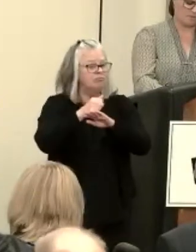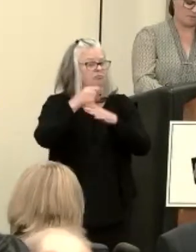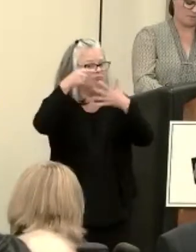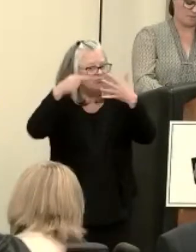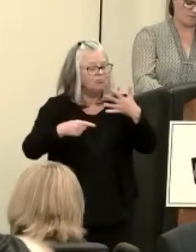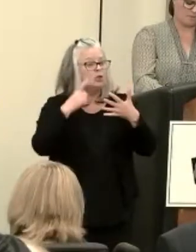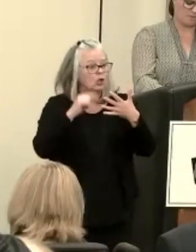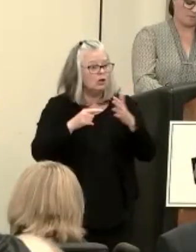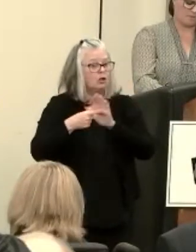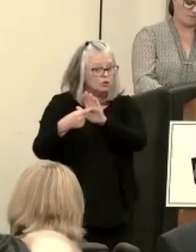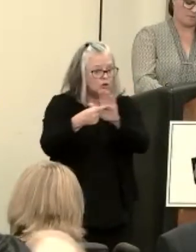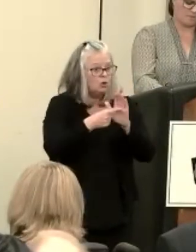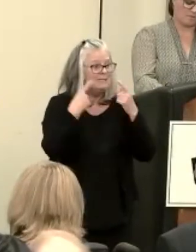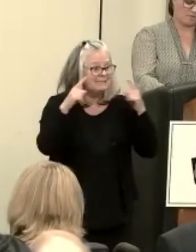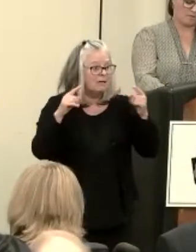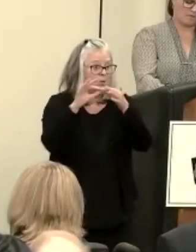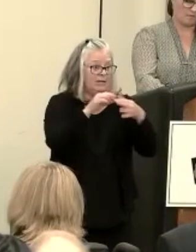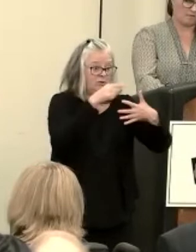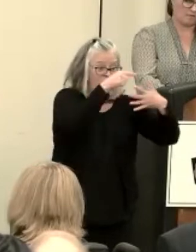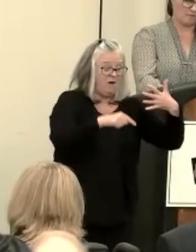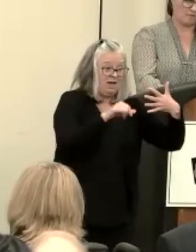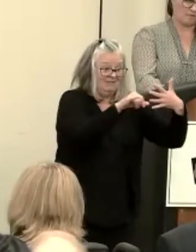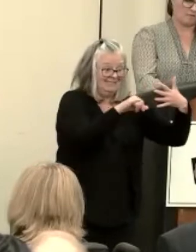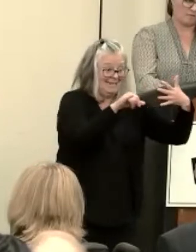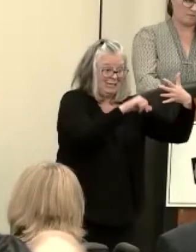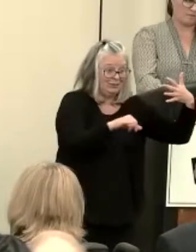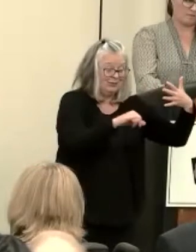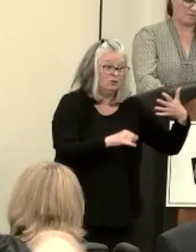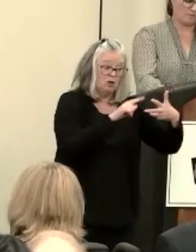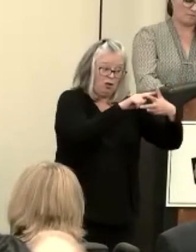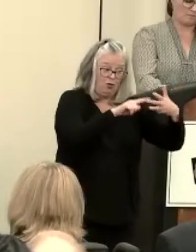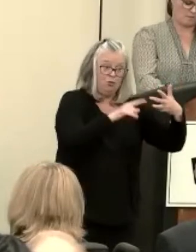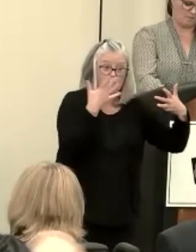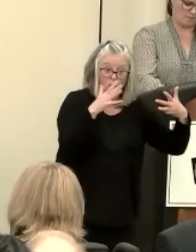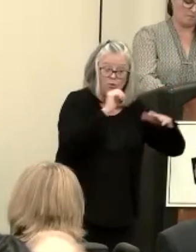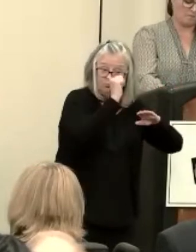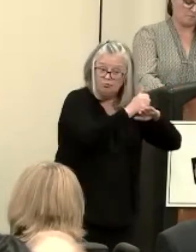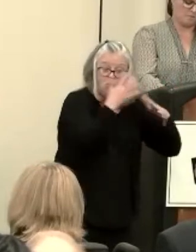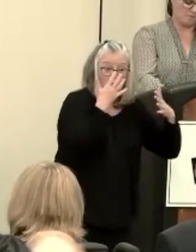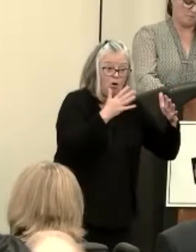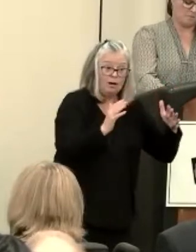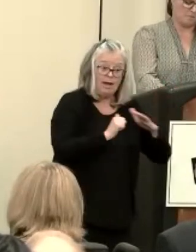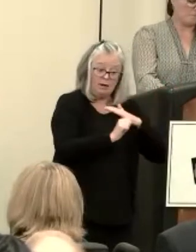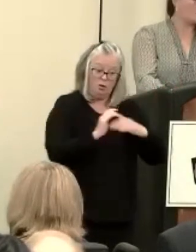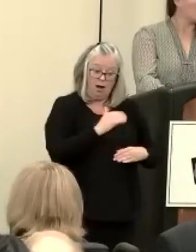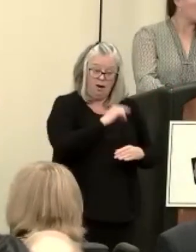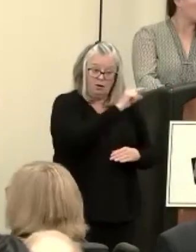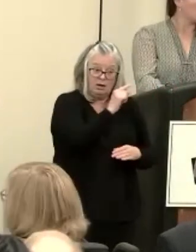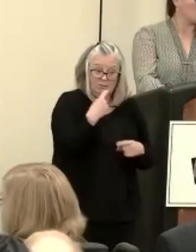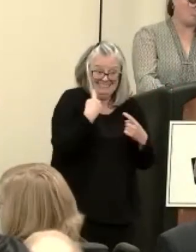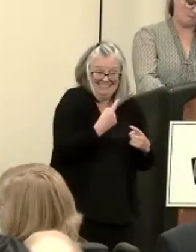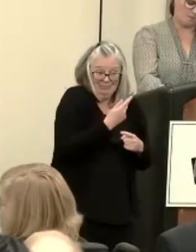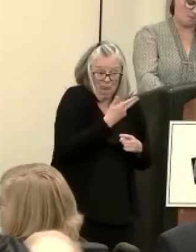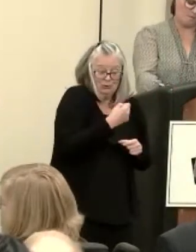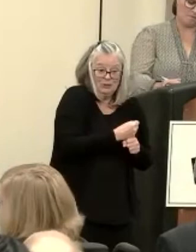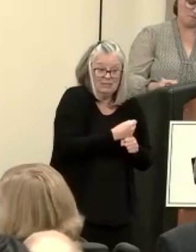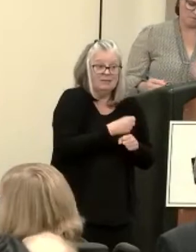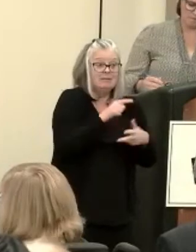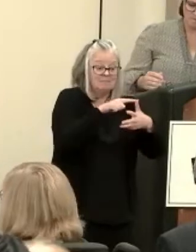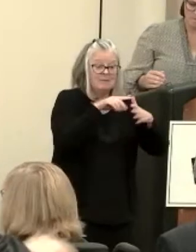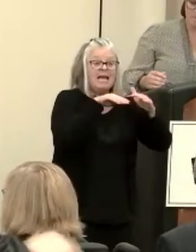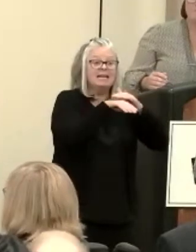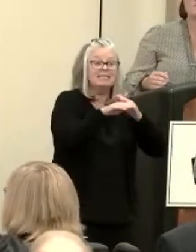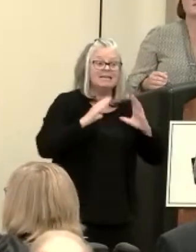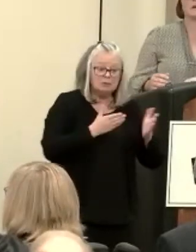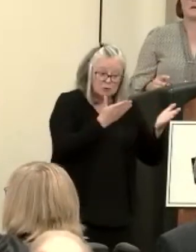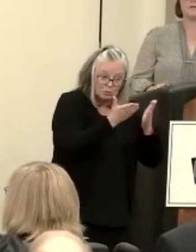5 standards, which include the 3 that were fully implemented under our government over the last few years, which include the accessible